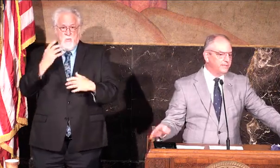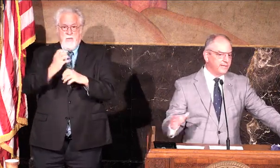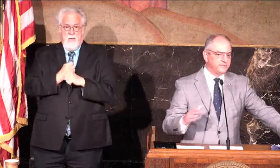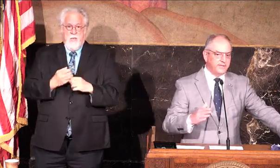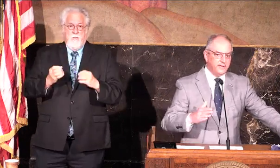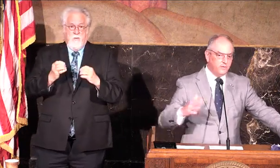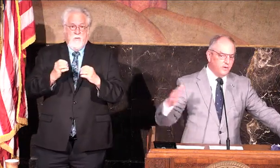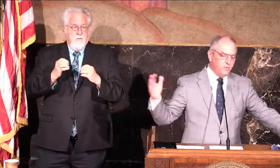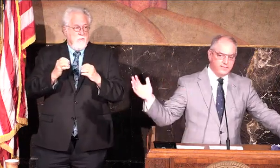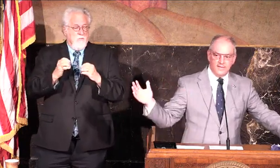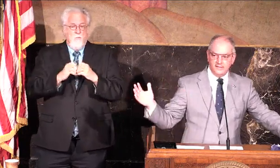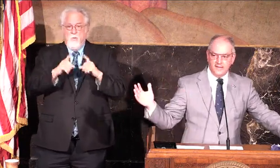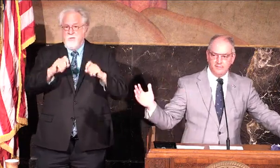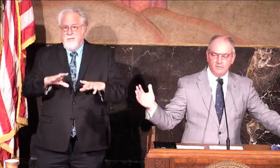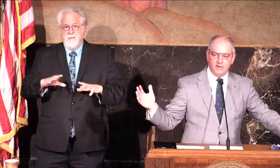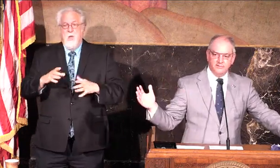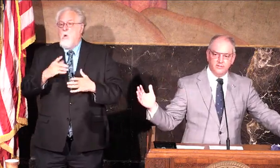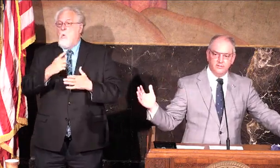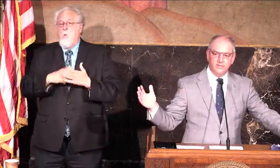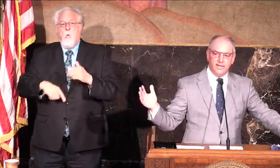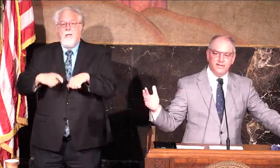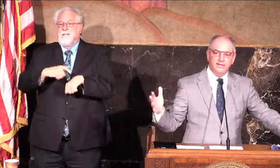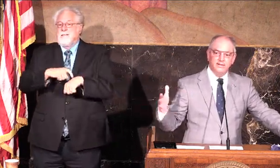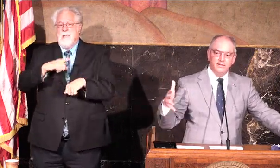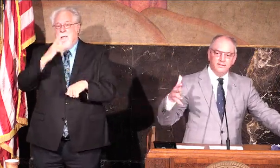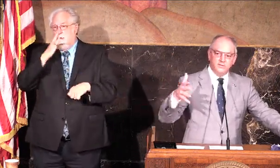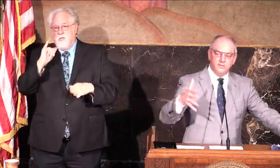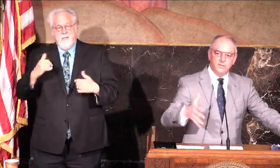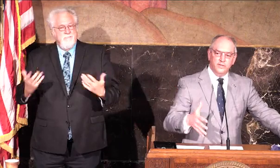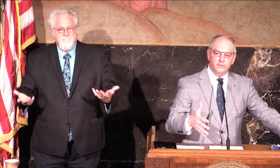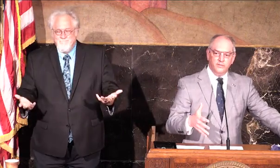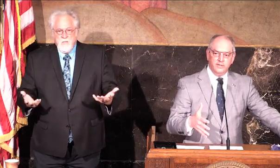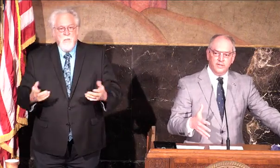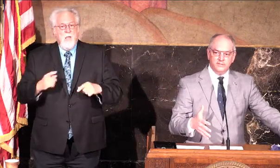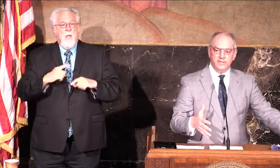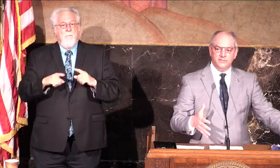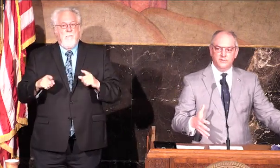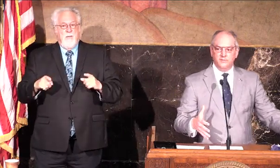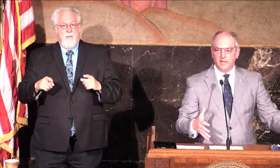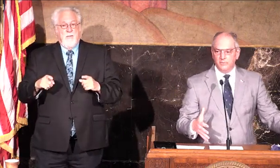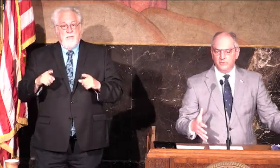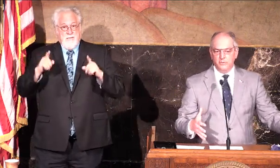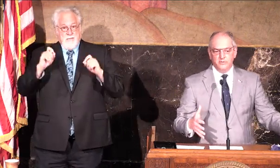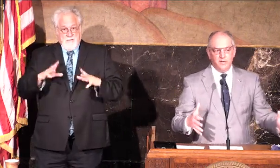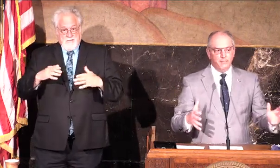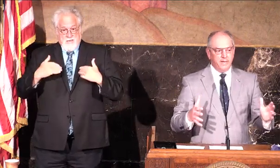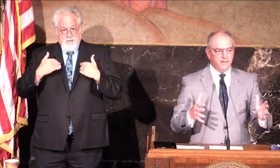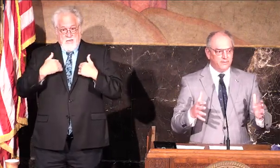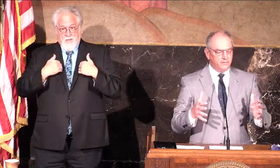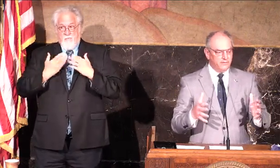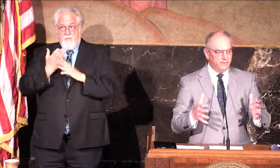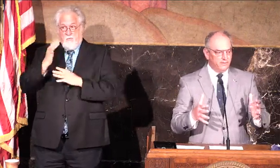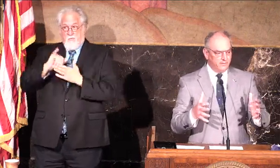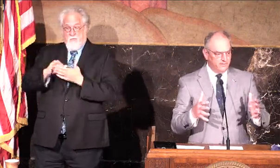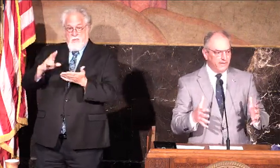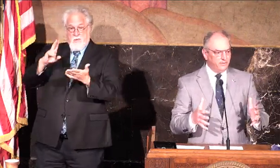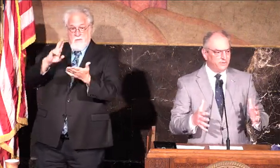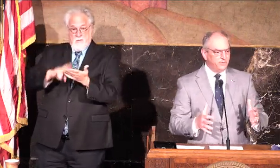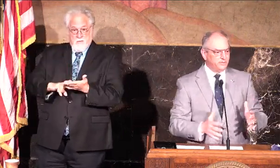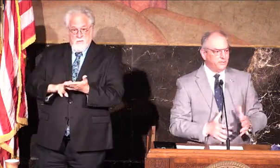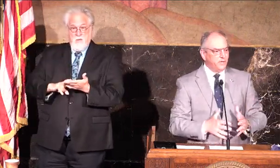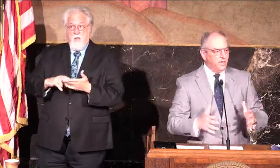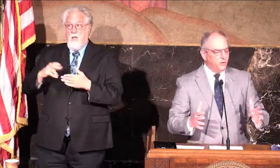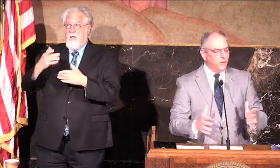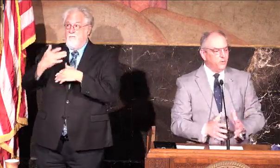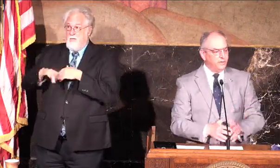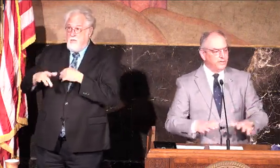one of these tests, and I don't know what that time horizon looks like. So when these tests that are available through this compact are available to